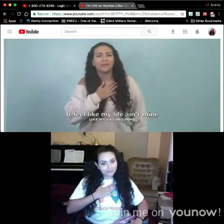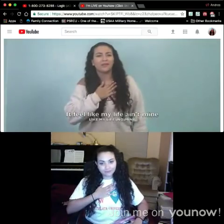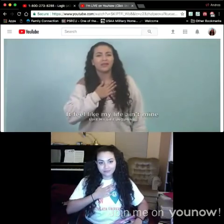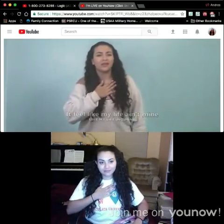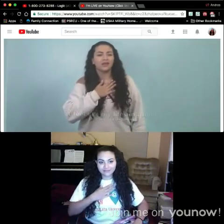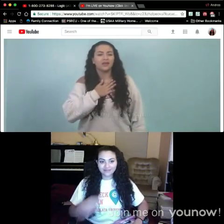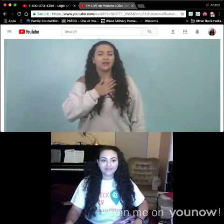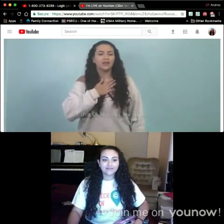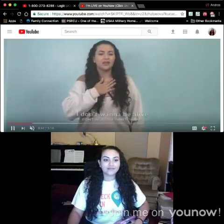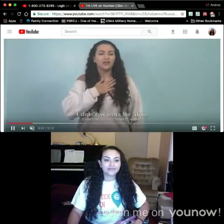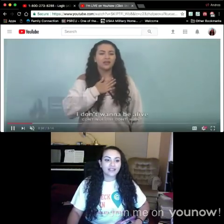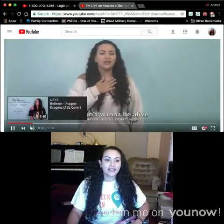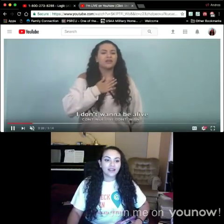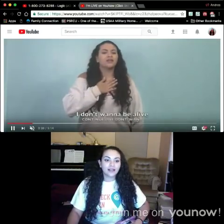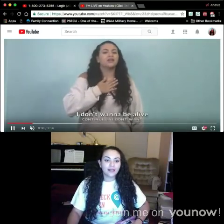mine.